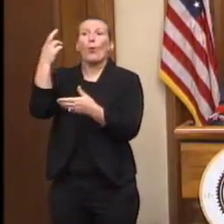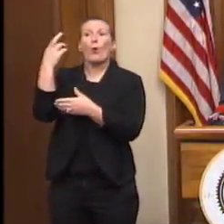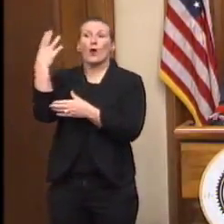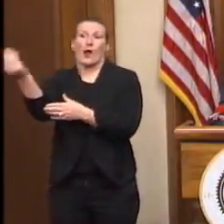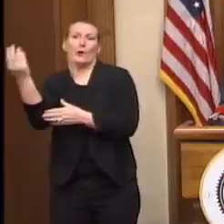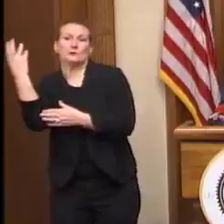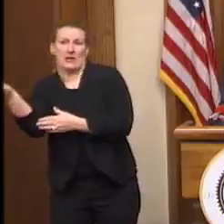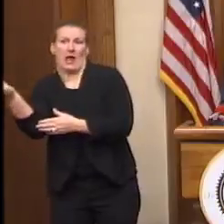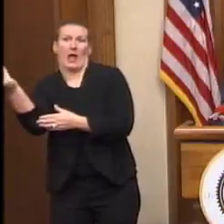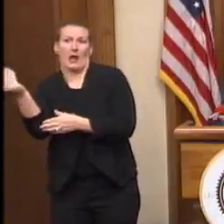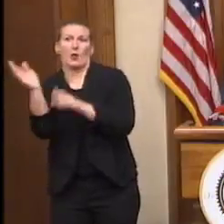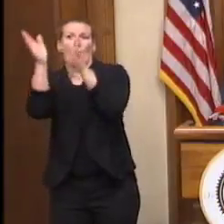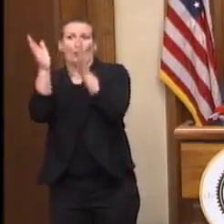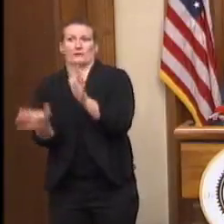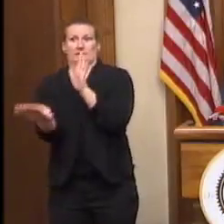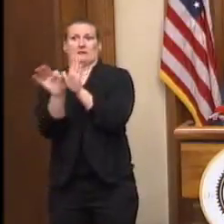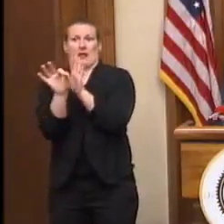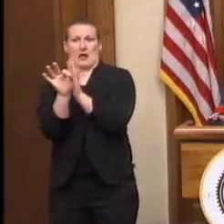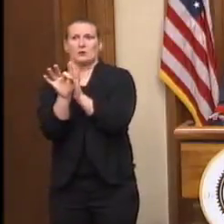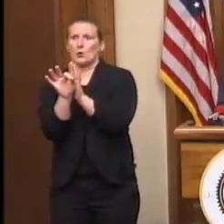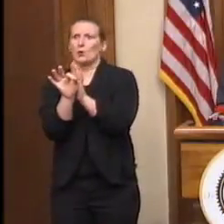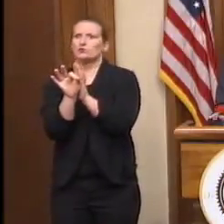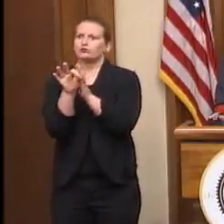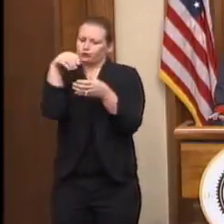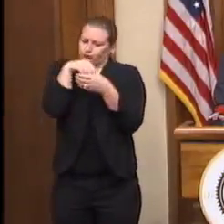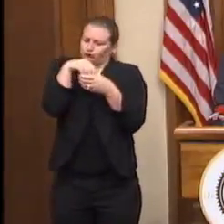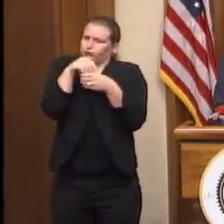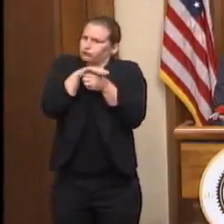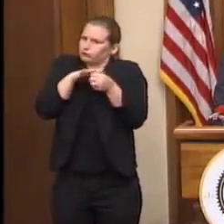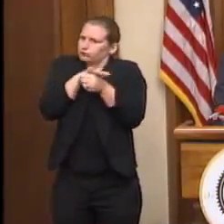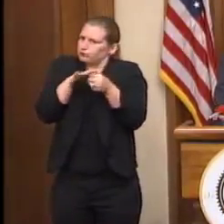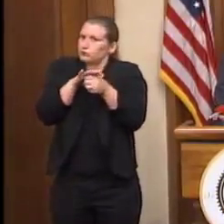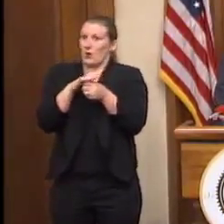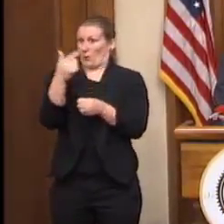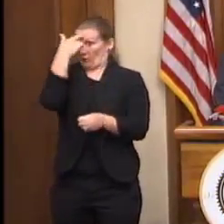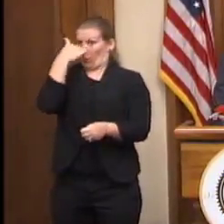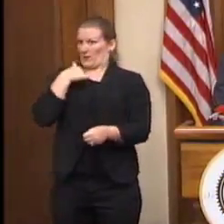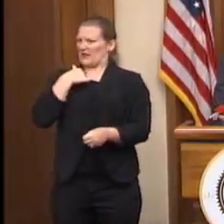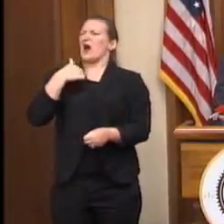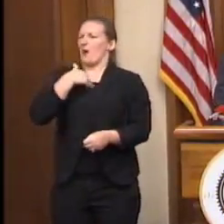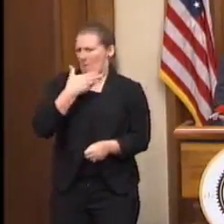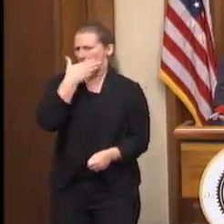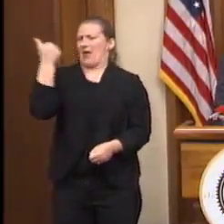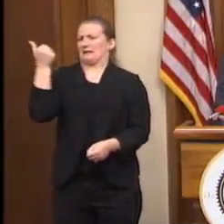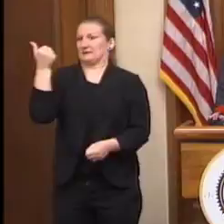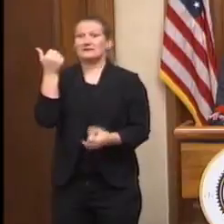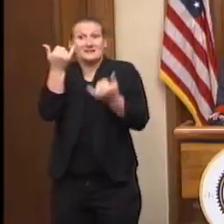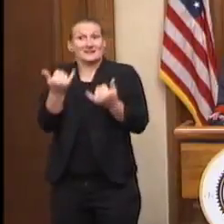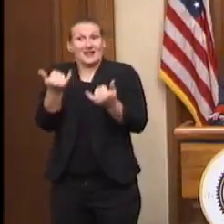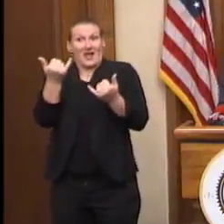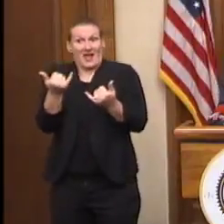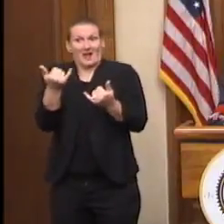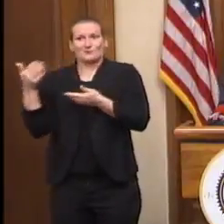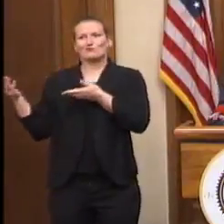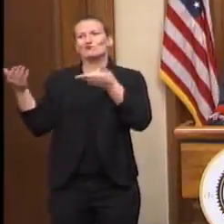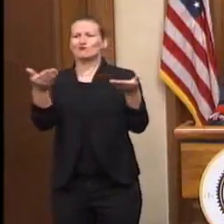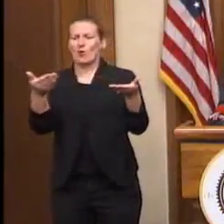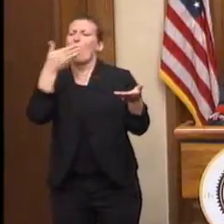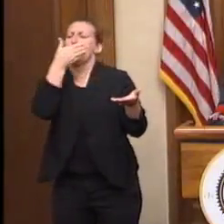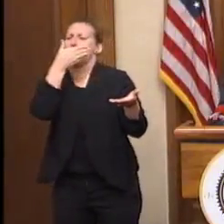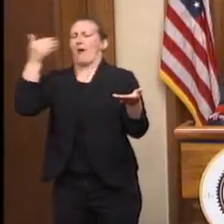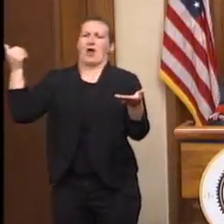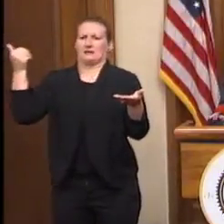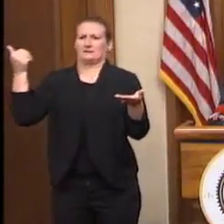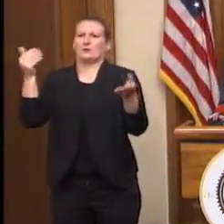candidate? I've often said I wanted the best candidate. And today, we present to you the best